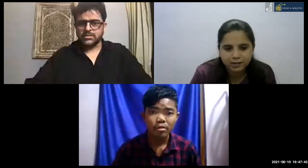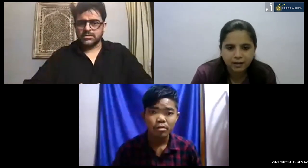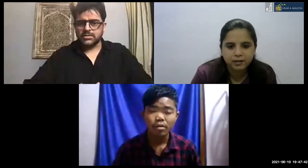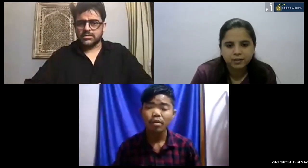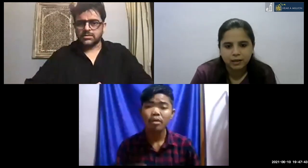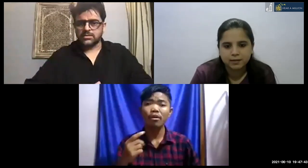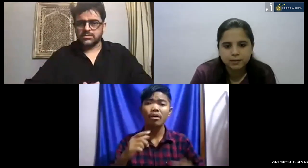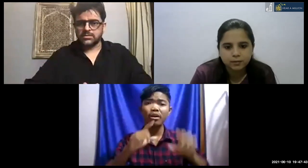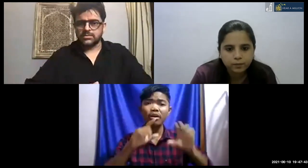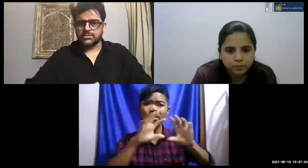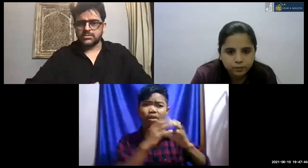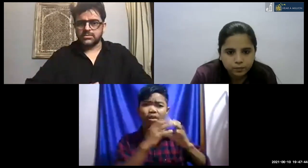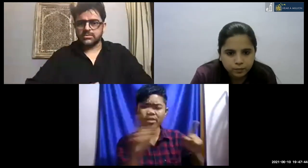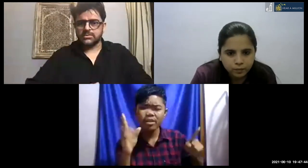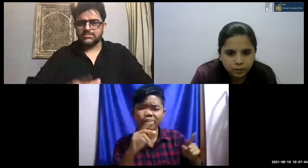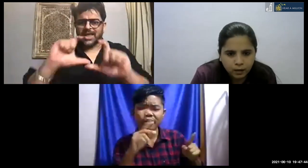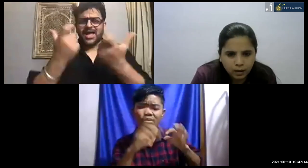to 10 standards class?